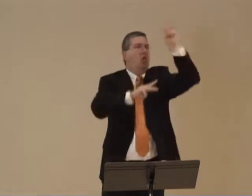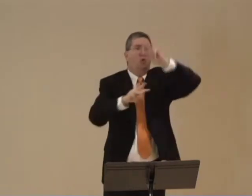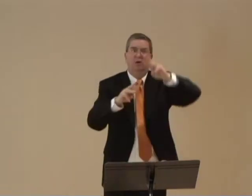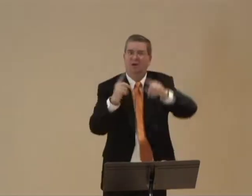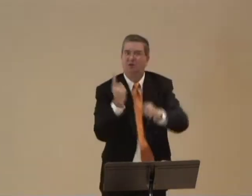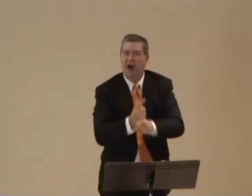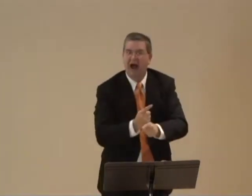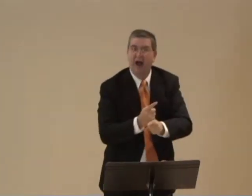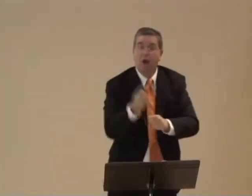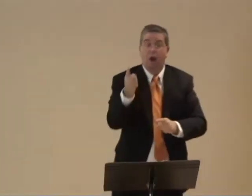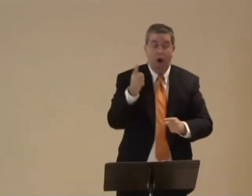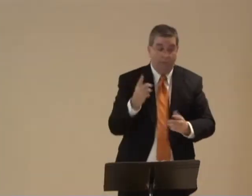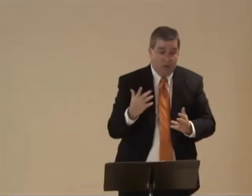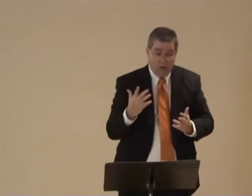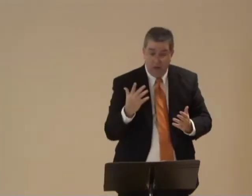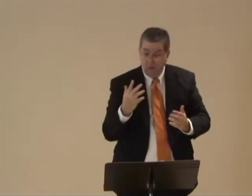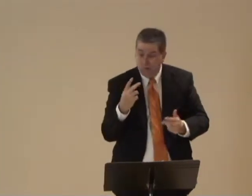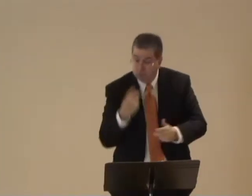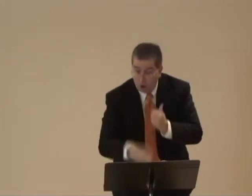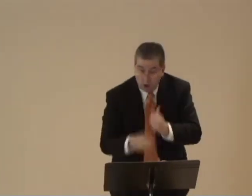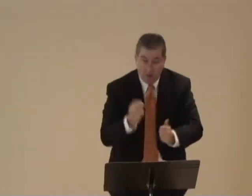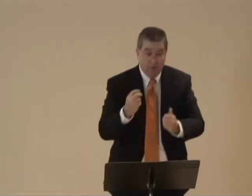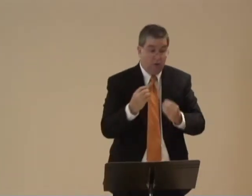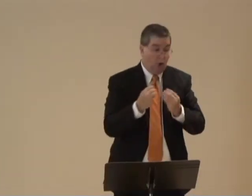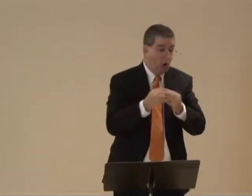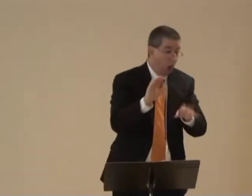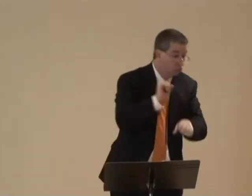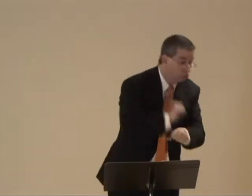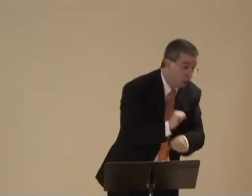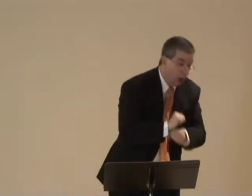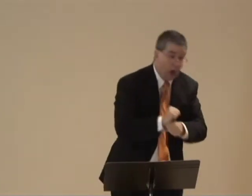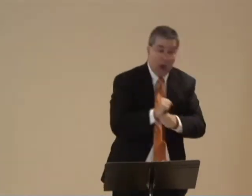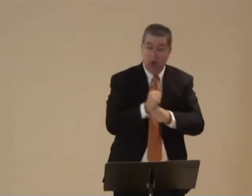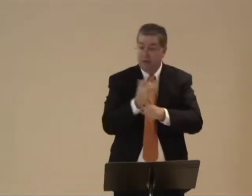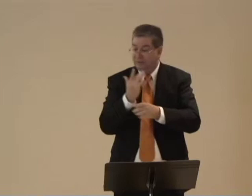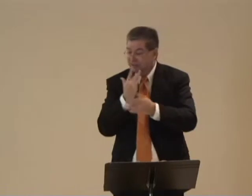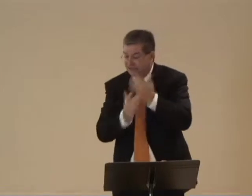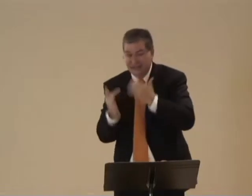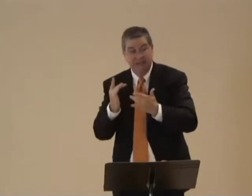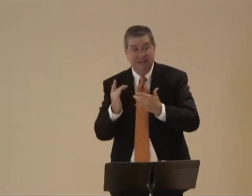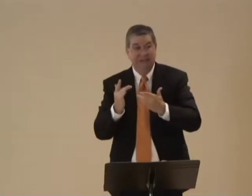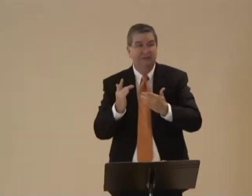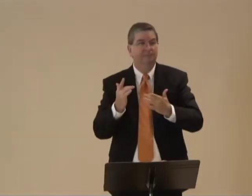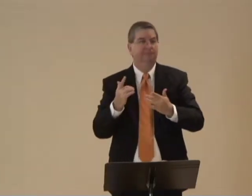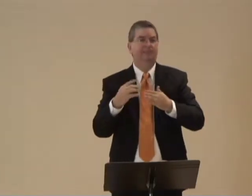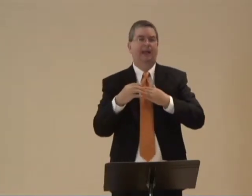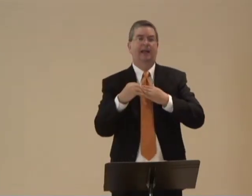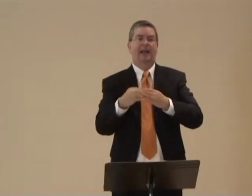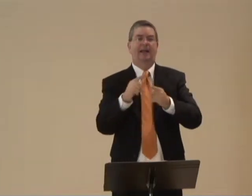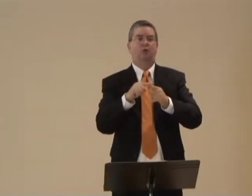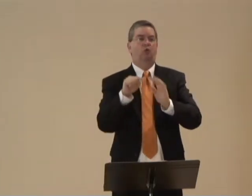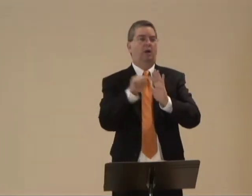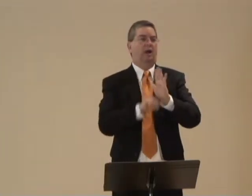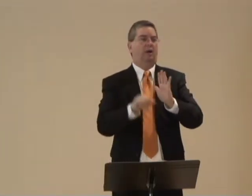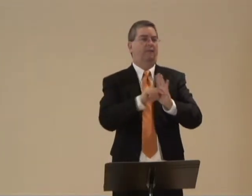So they had, their thinking process had become extremely negative. They thought, we have no work, we have no